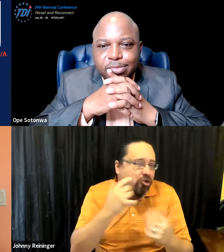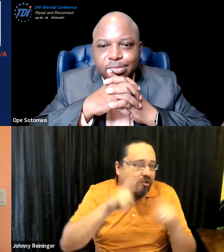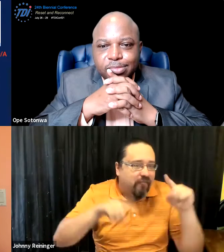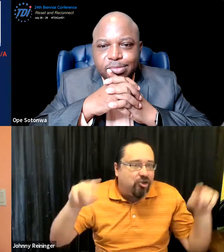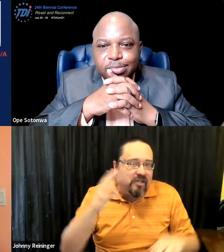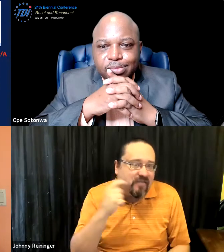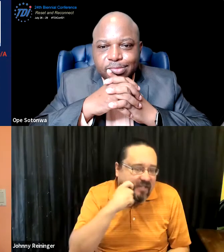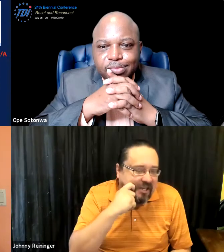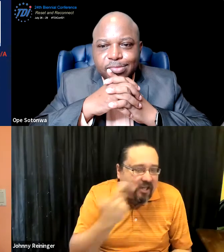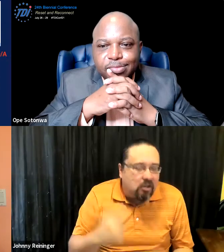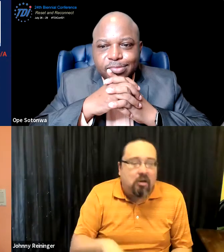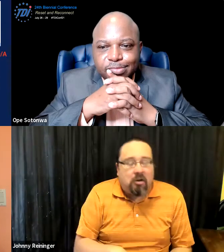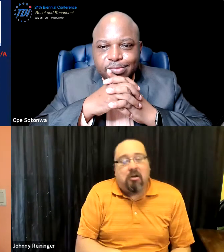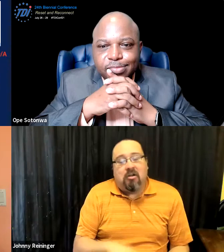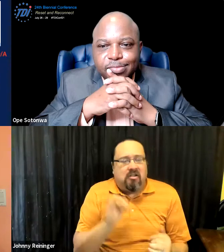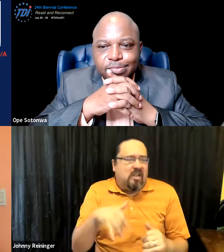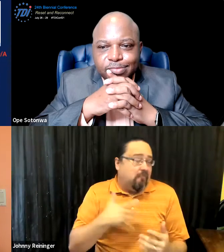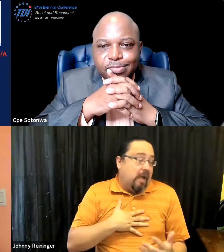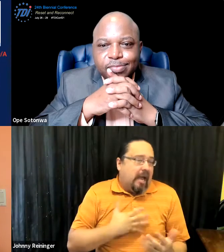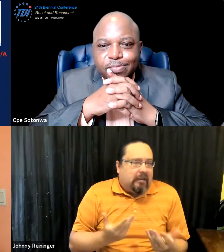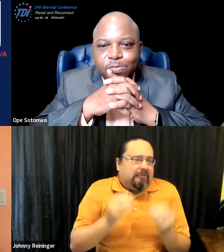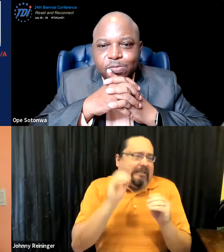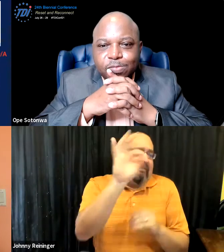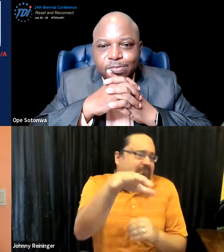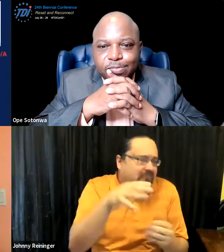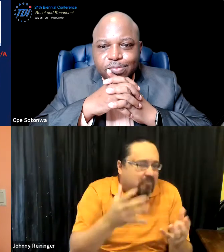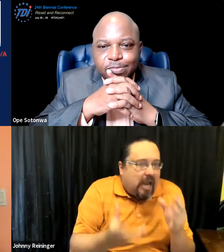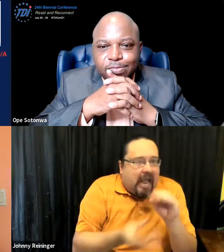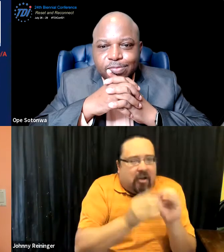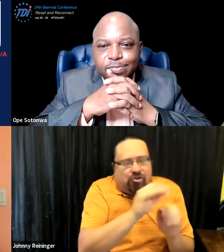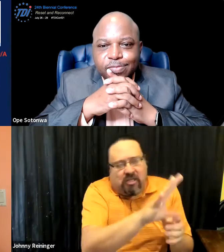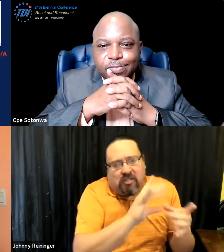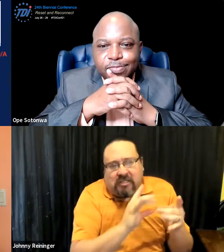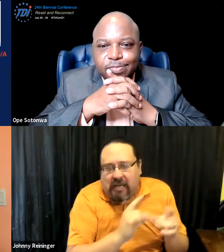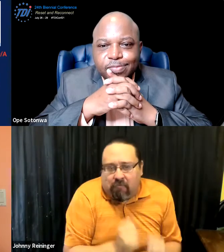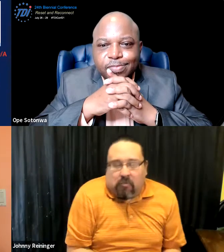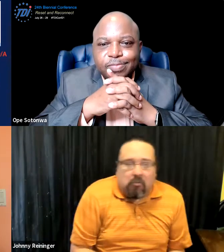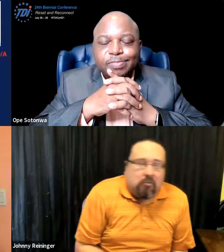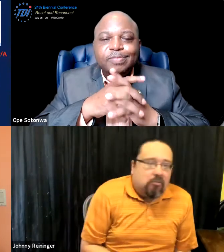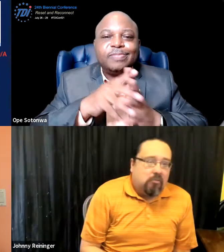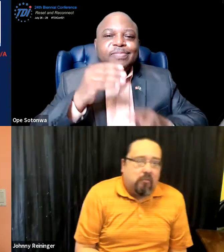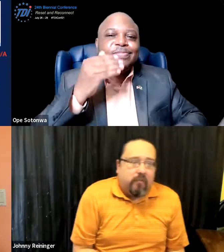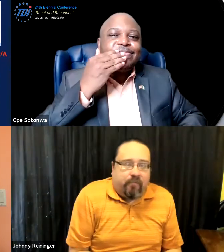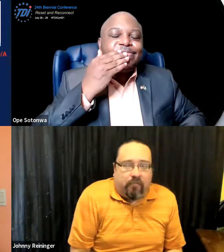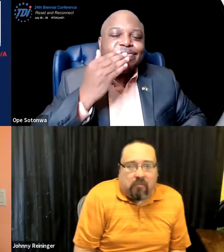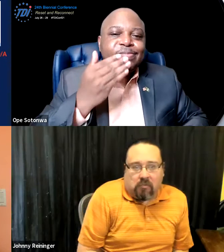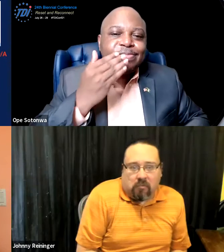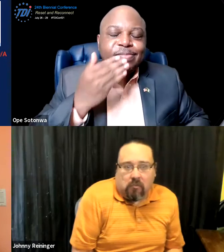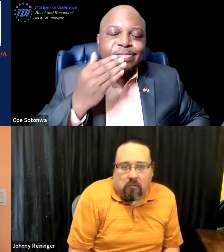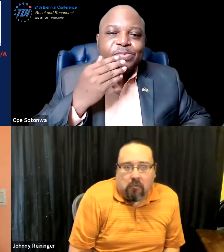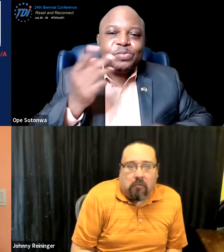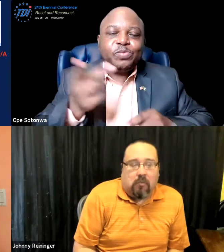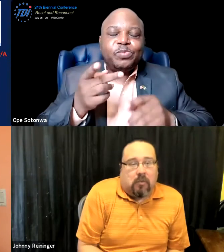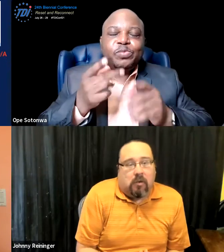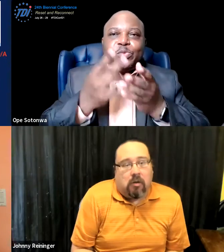just simply have developed that software to include all types of people, that's just one simple fix. I think that's what I wanted